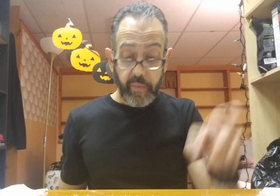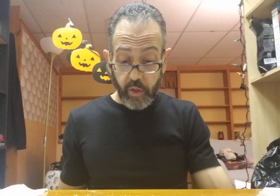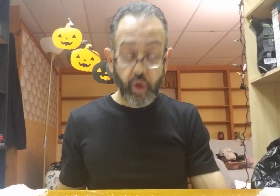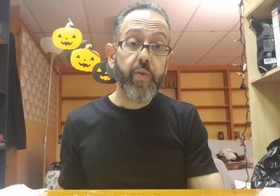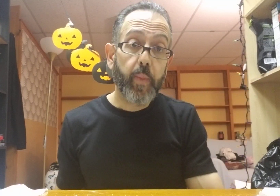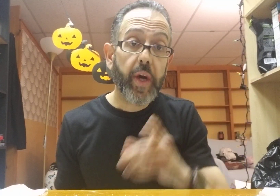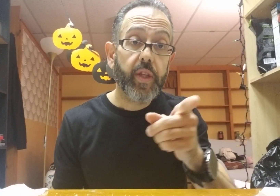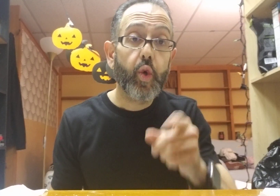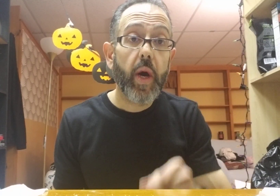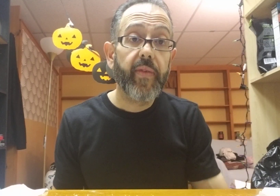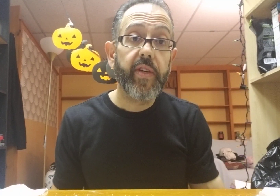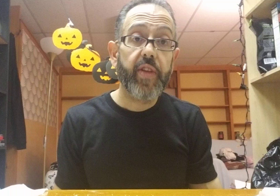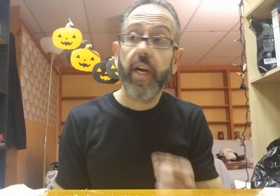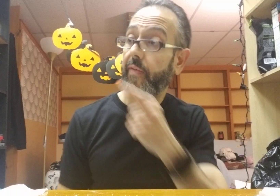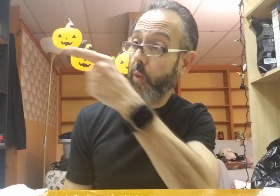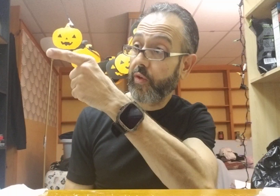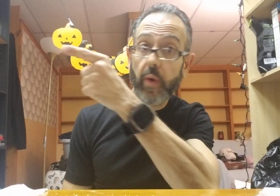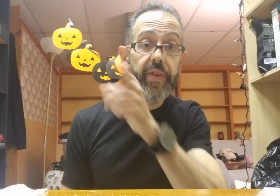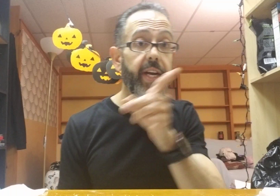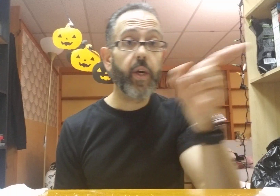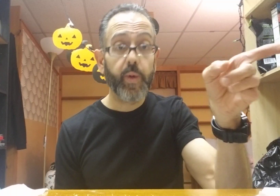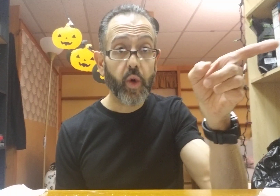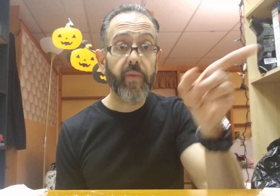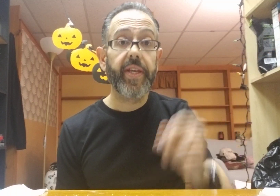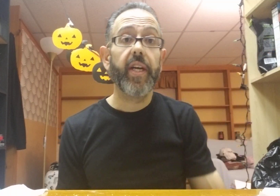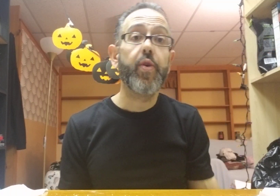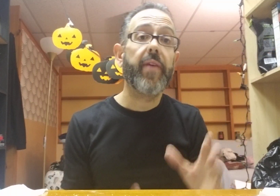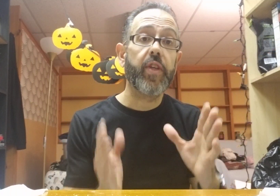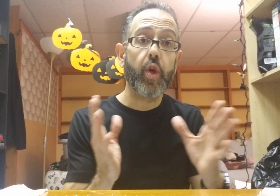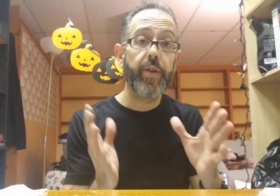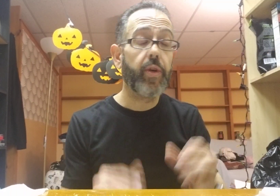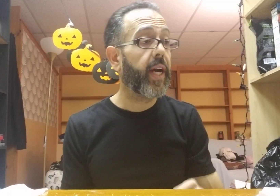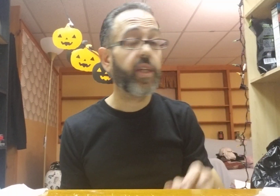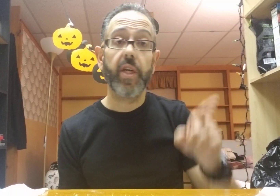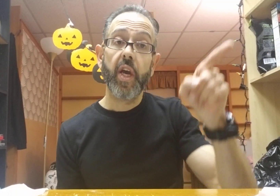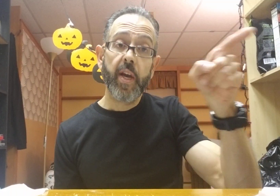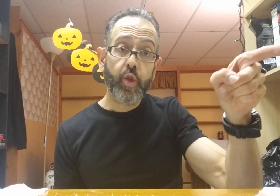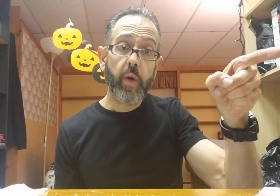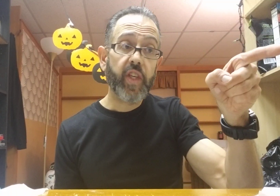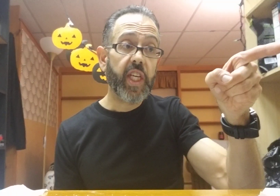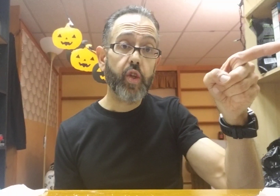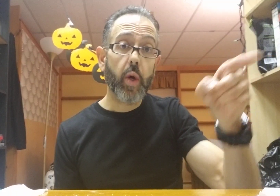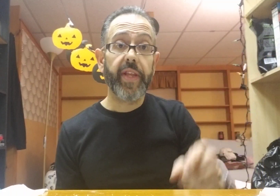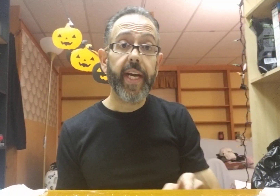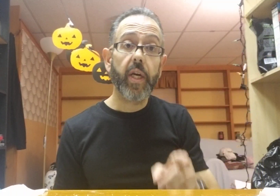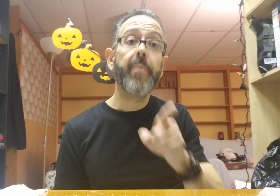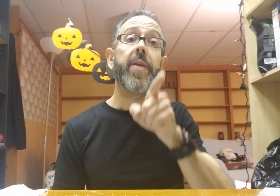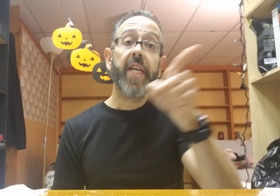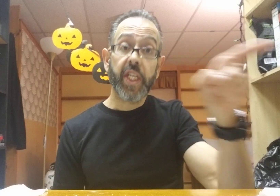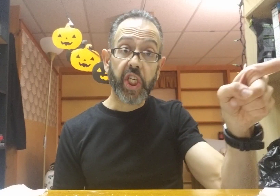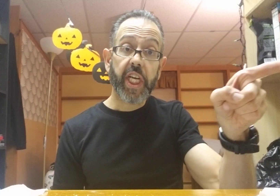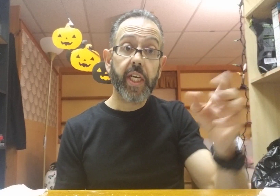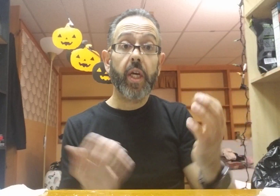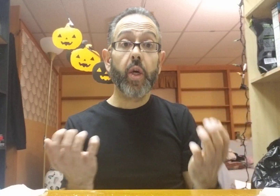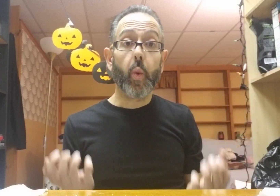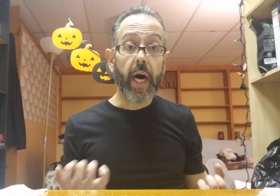So you point to whoever's there. If it was over there, it was over there. You have to show the direction. So if she's over there, she wants